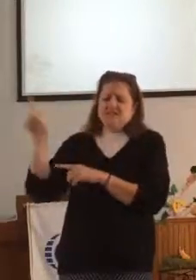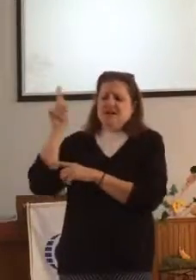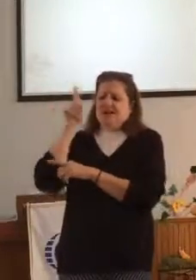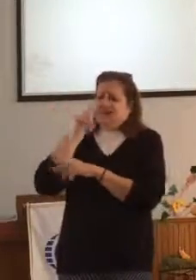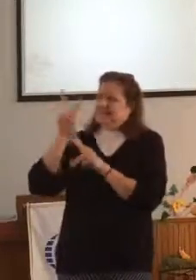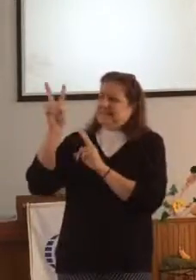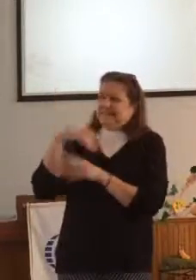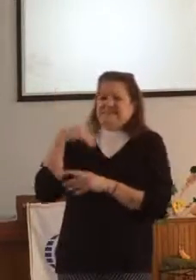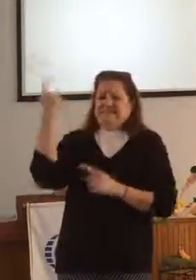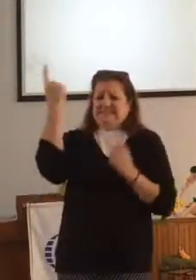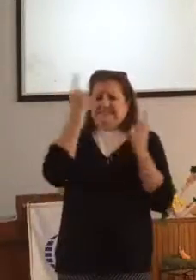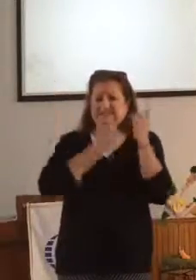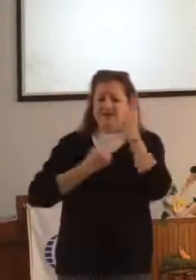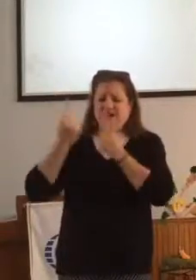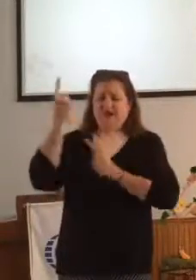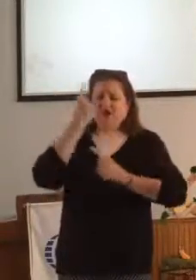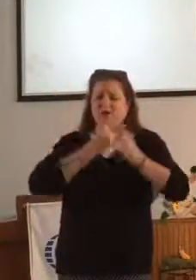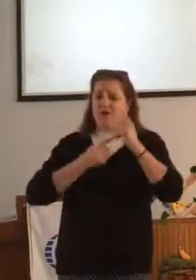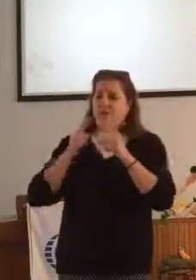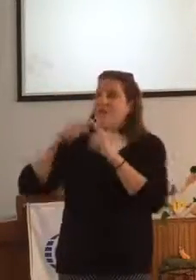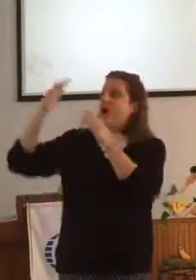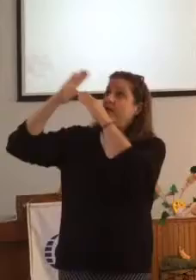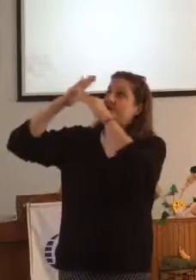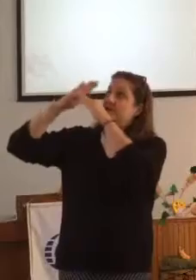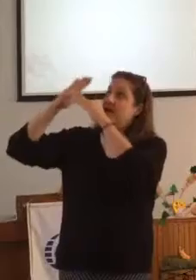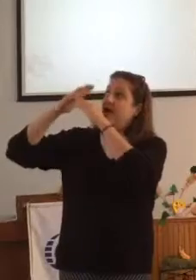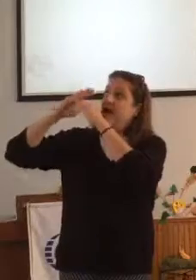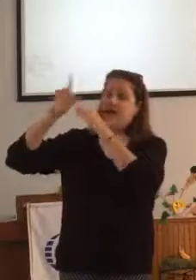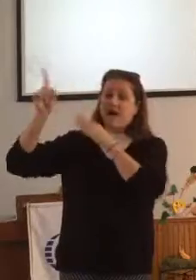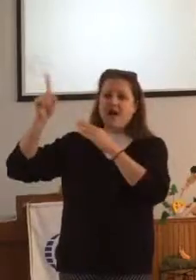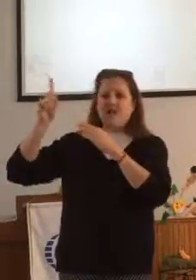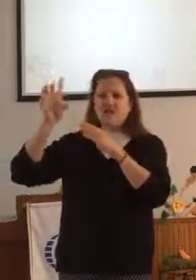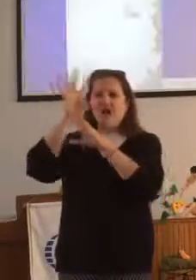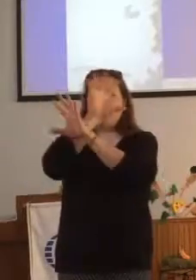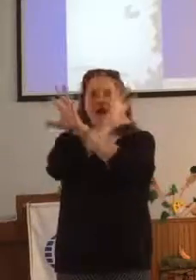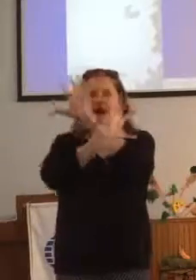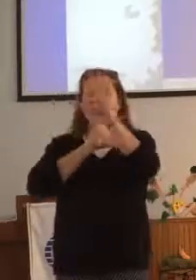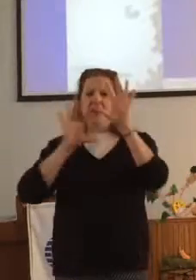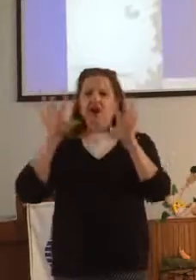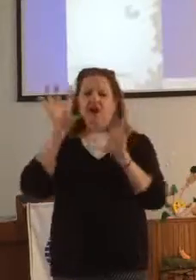and wondering. But the top remained clouded.